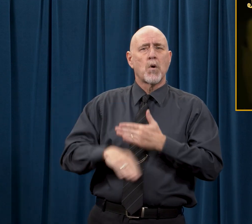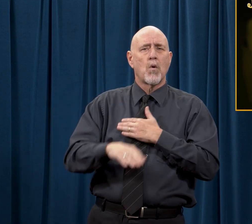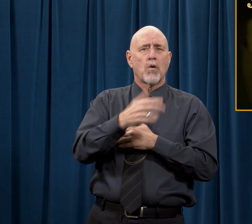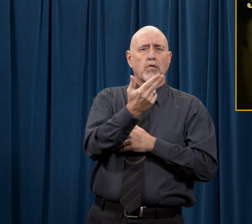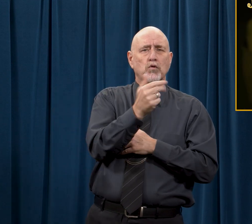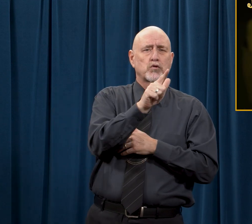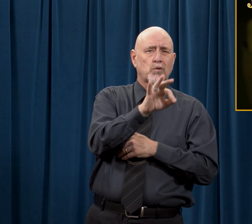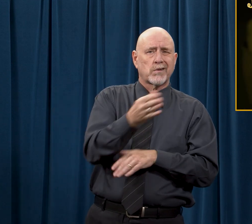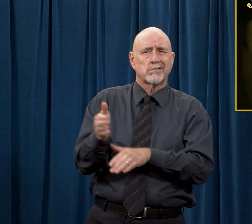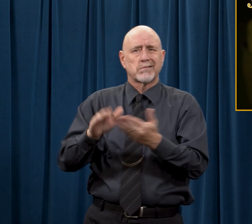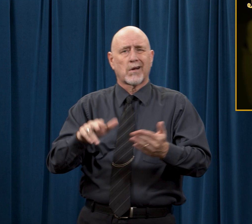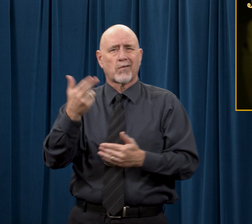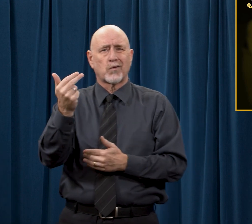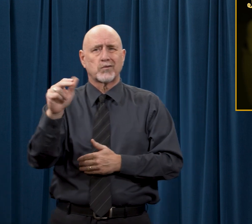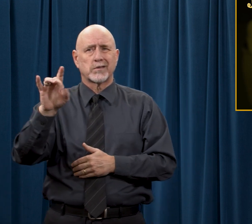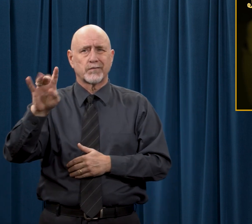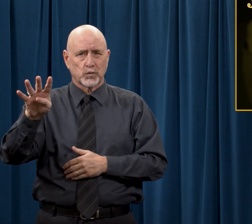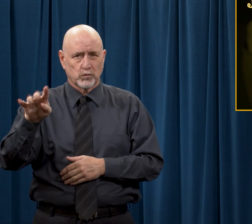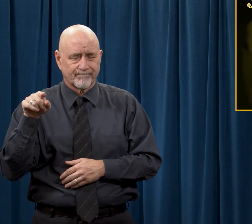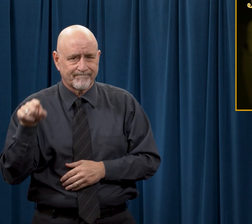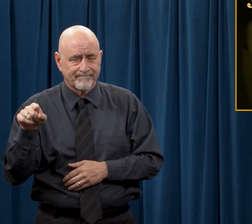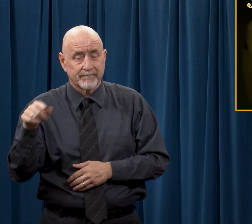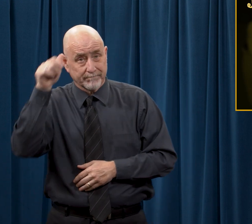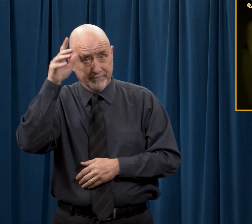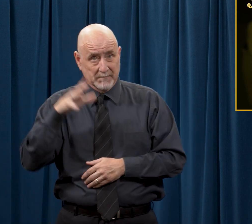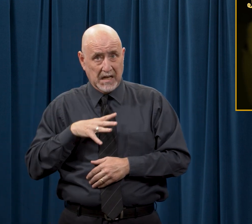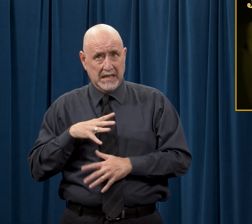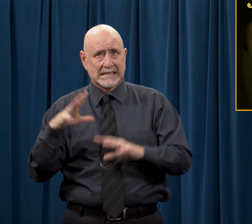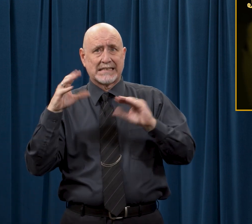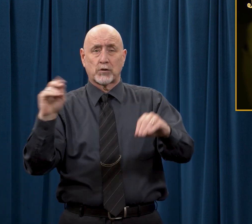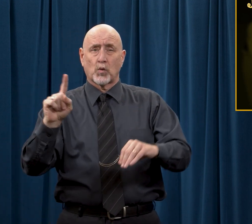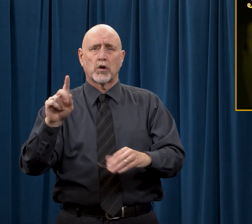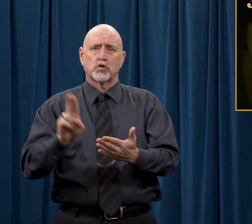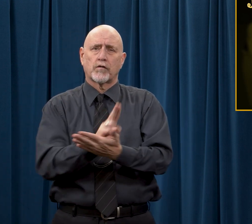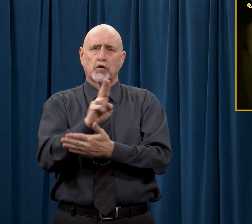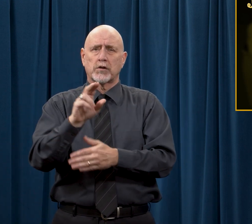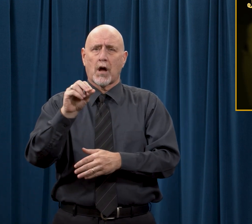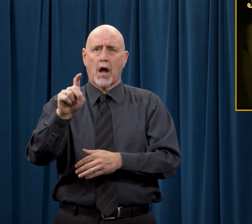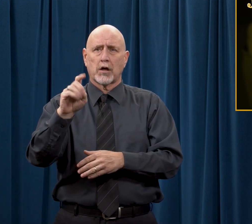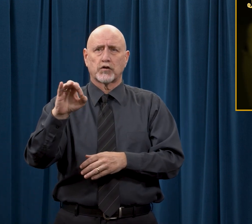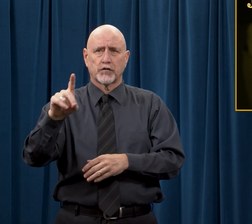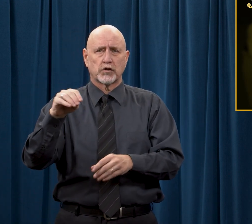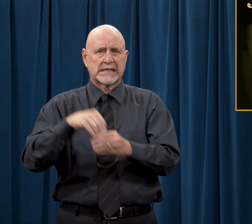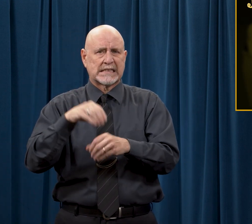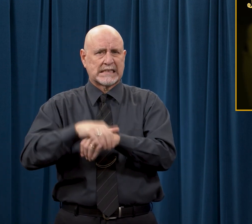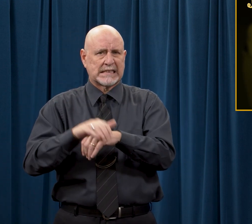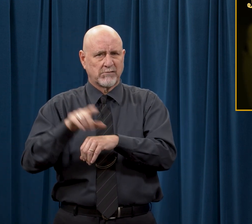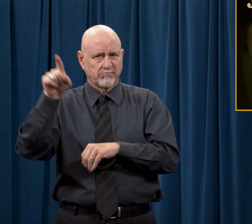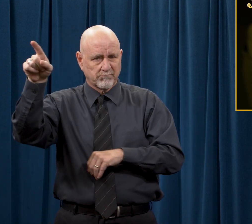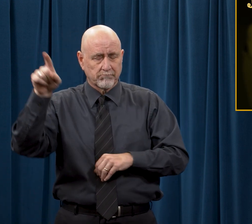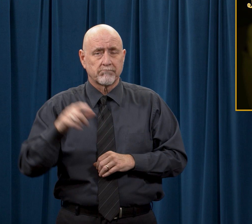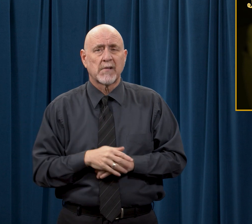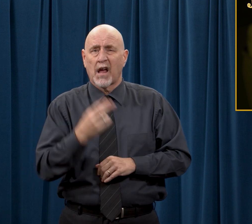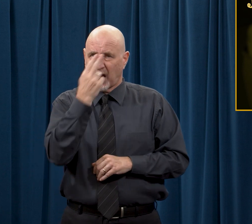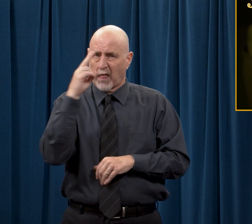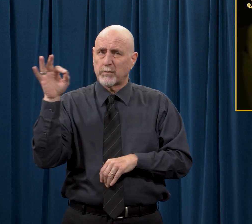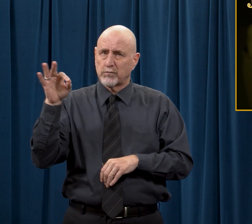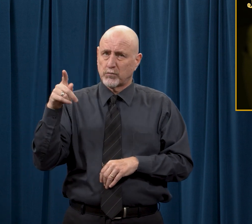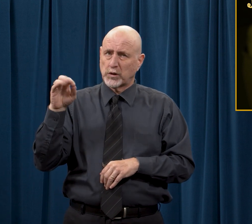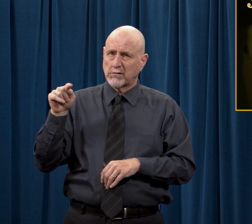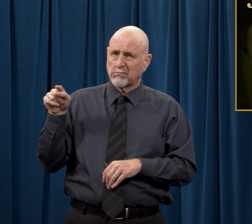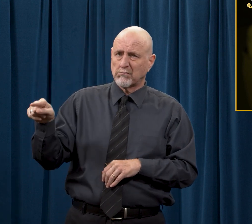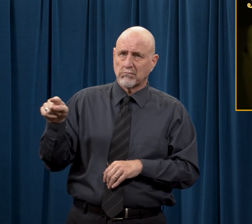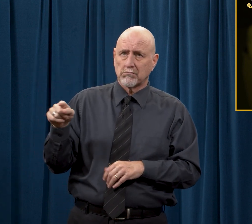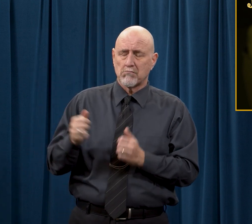in 1329 to 1384. He came to teach at the University of Oxford in England. He was